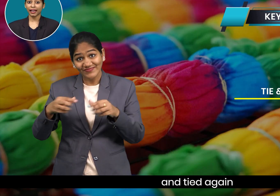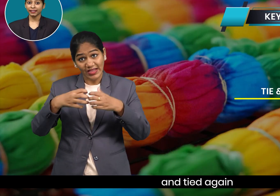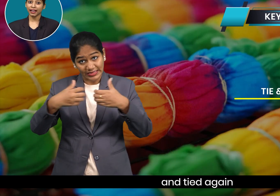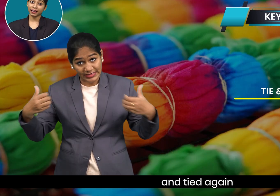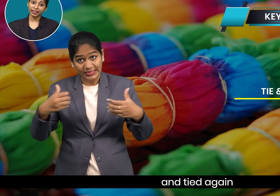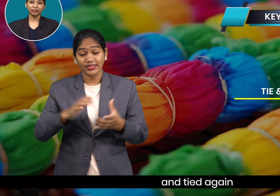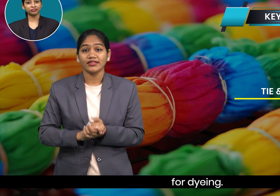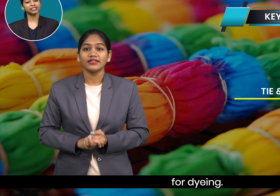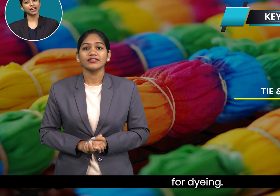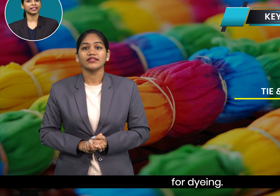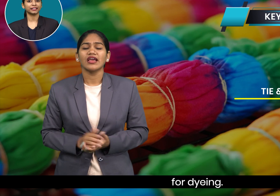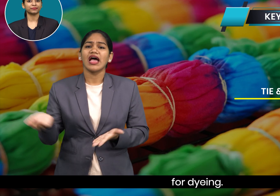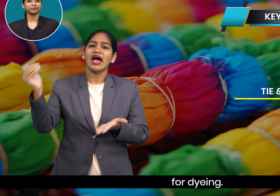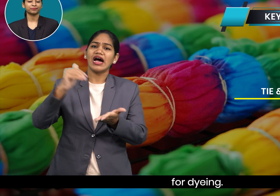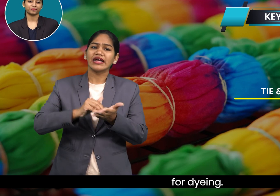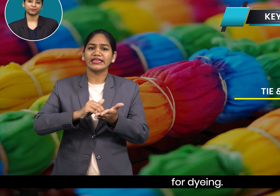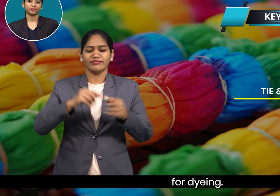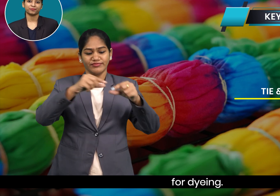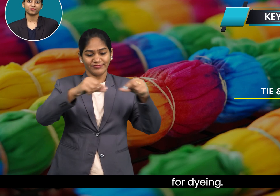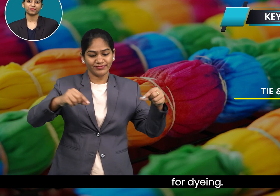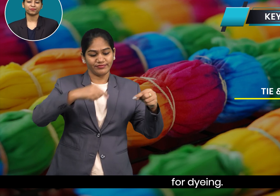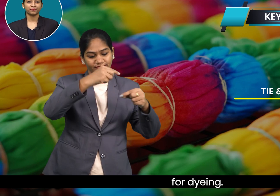and tied again for dyeing.